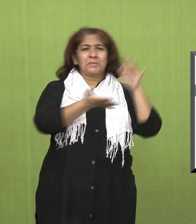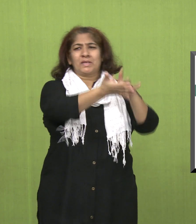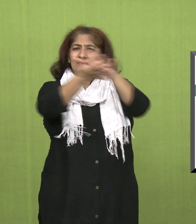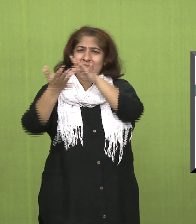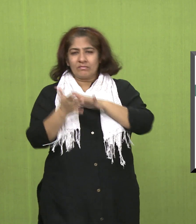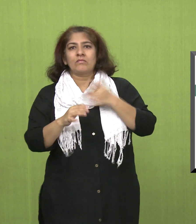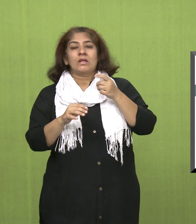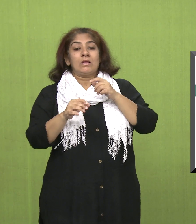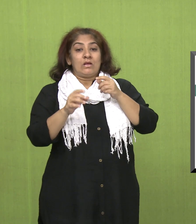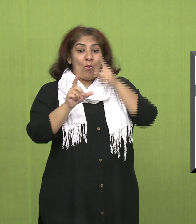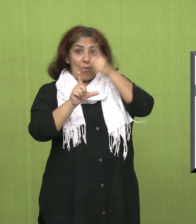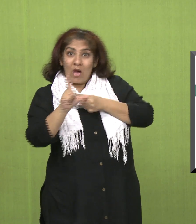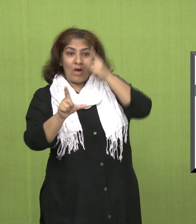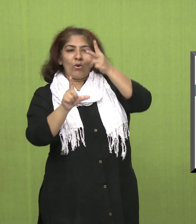company so that they can apply.